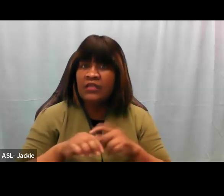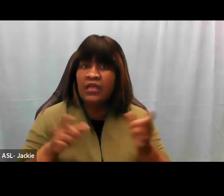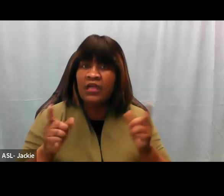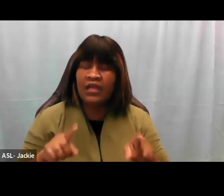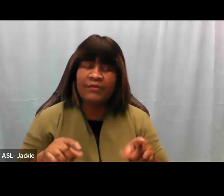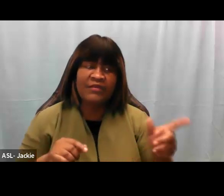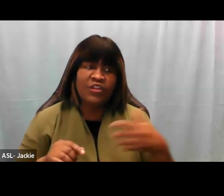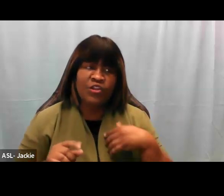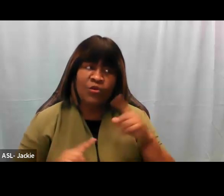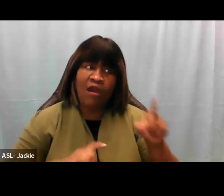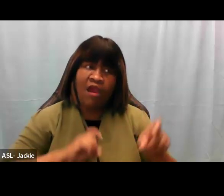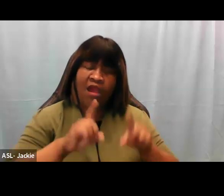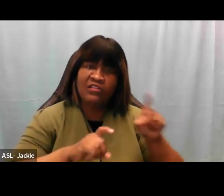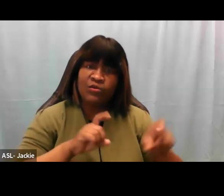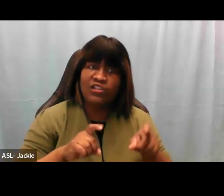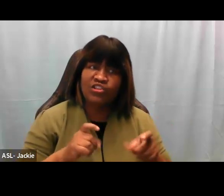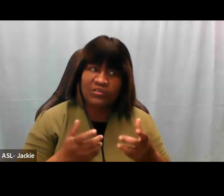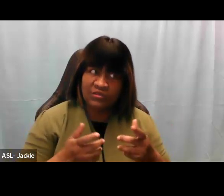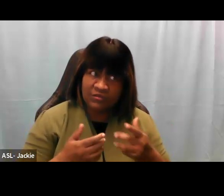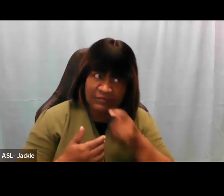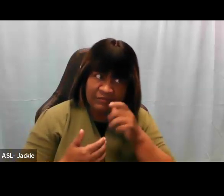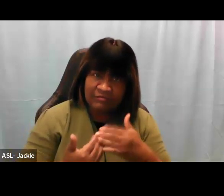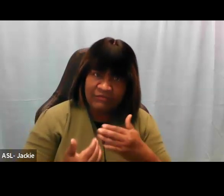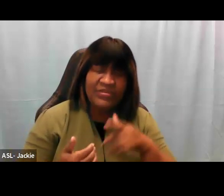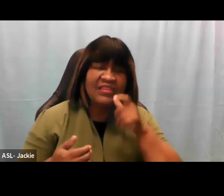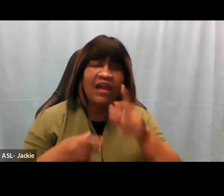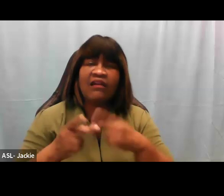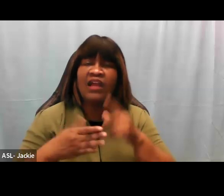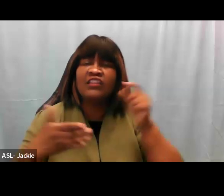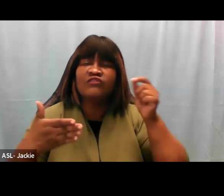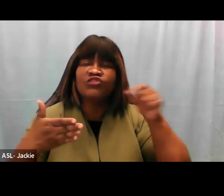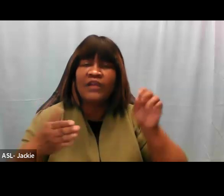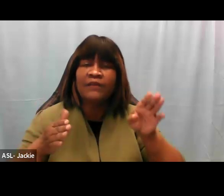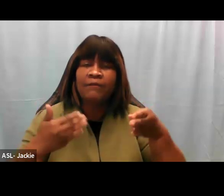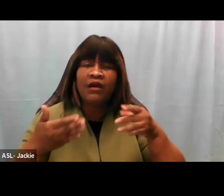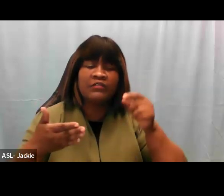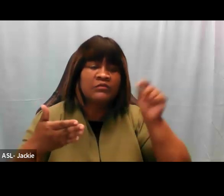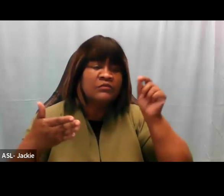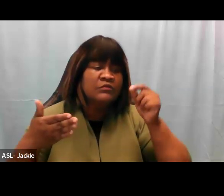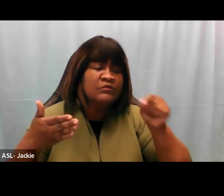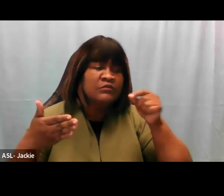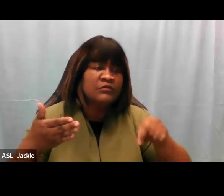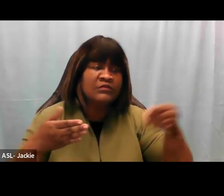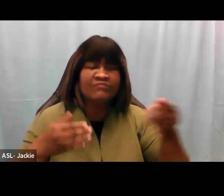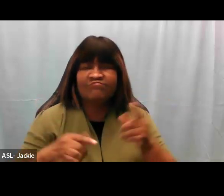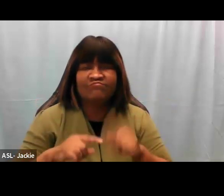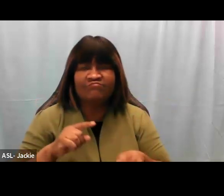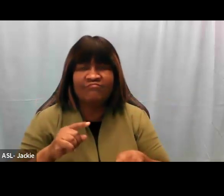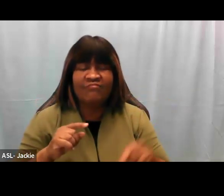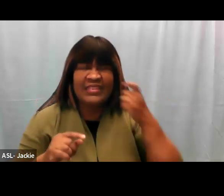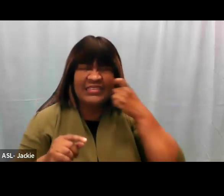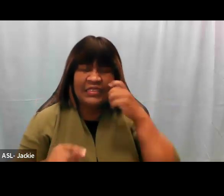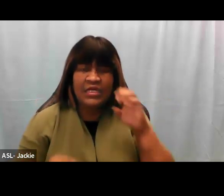open-ended questions. It's not a check the box kind of survey that you can give to one, because as Erica